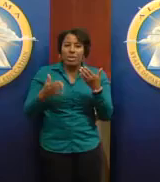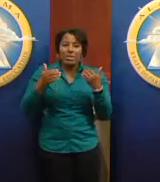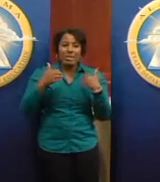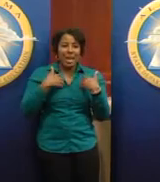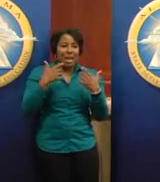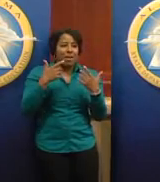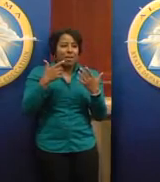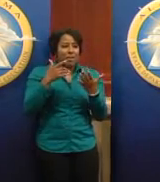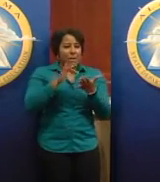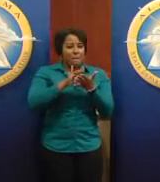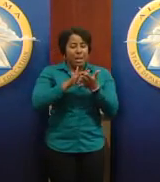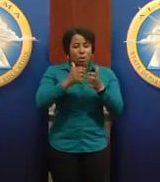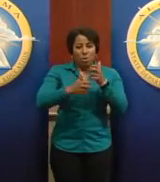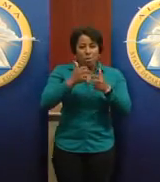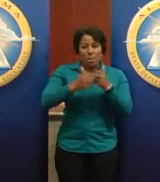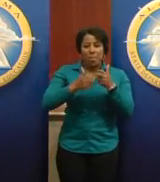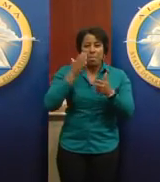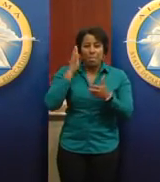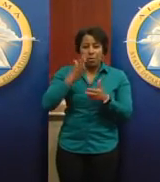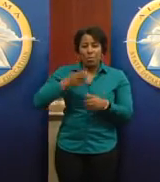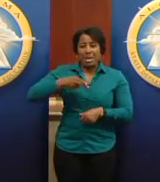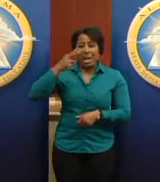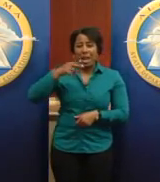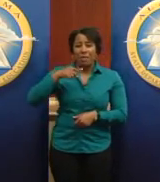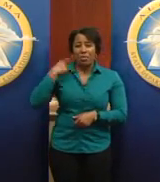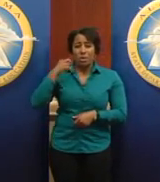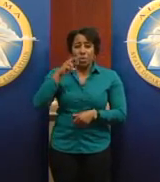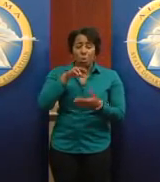COVID-19 especially dangerous?